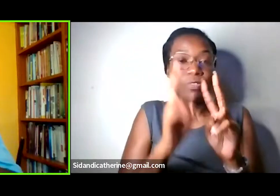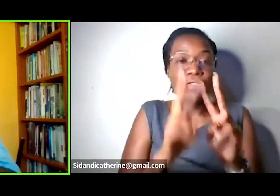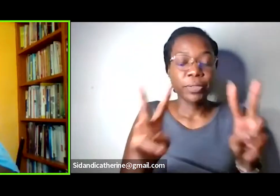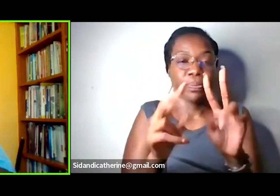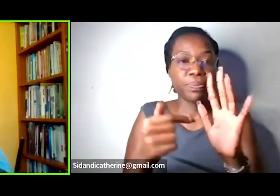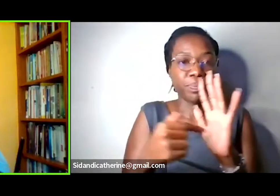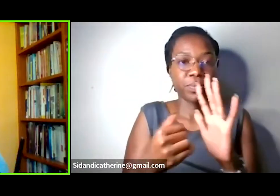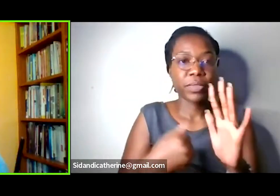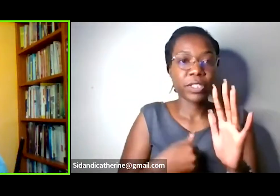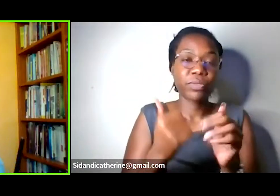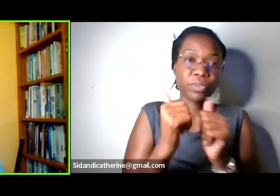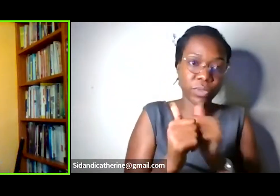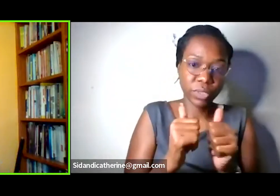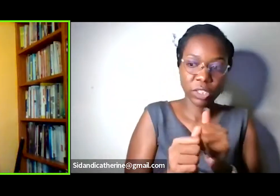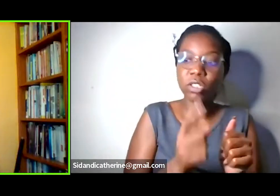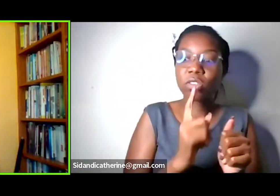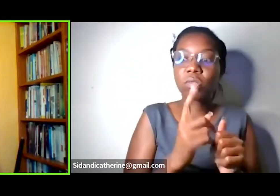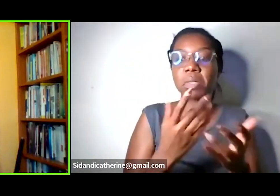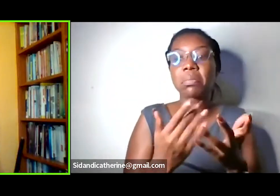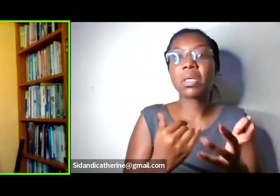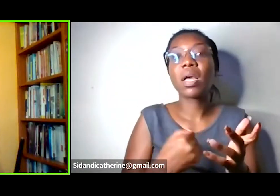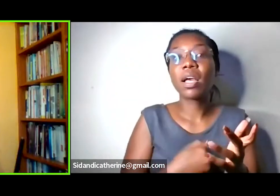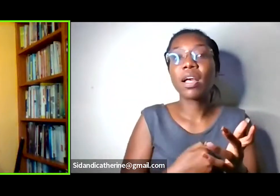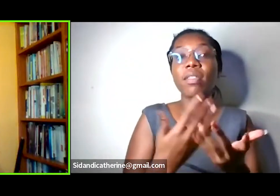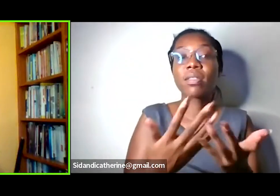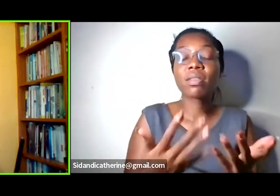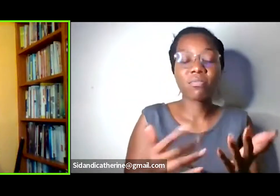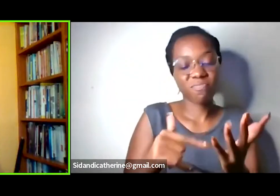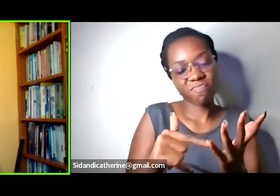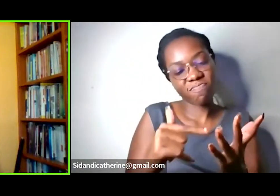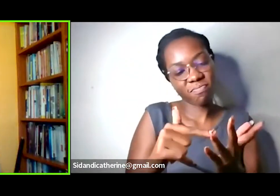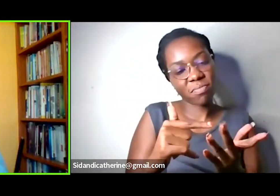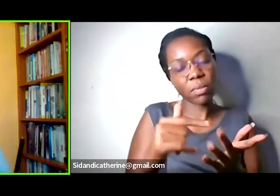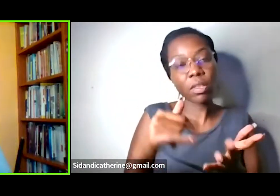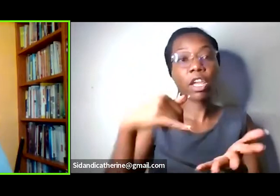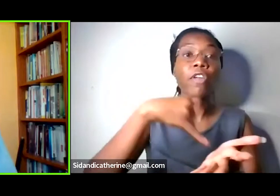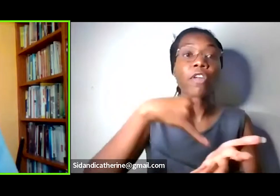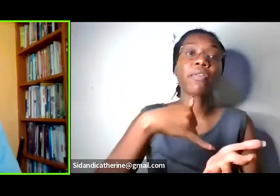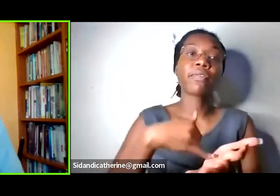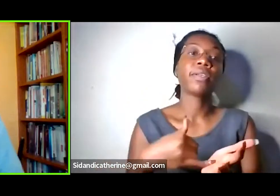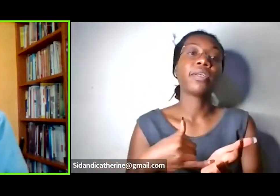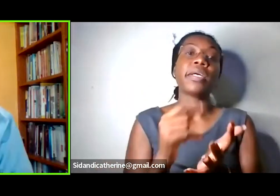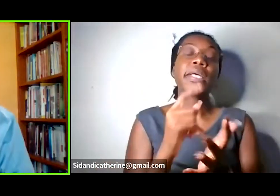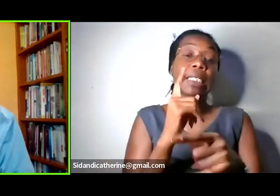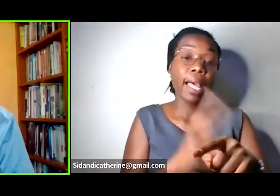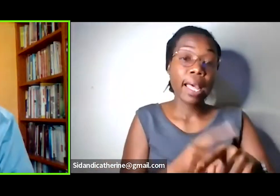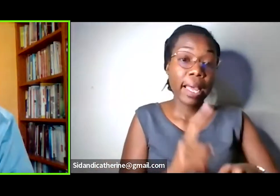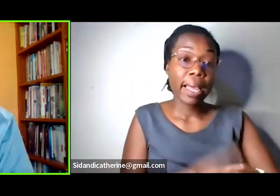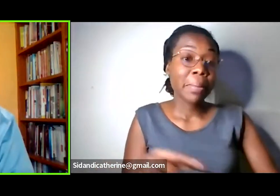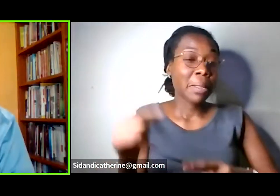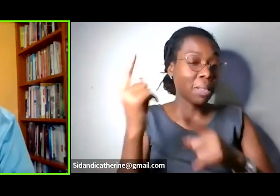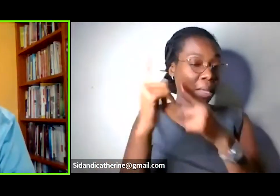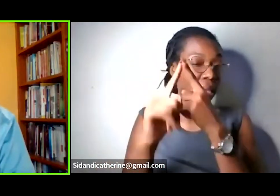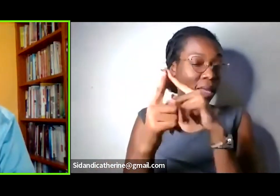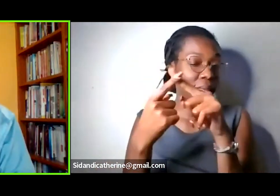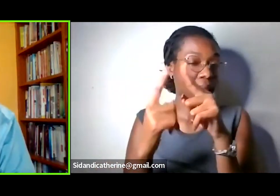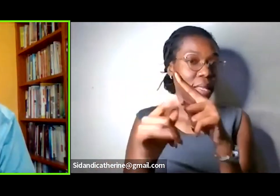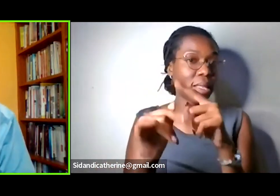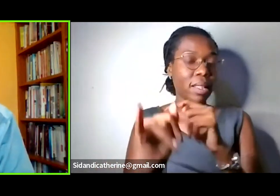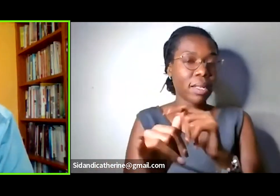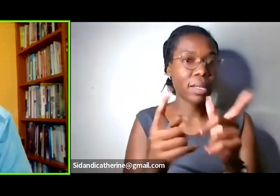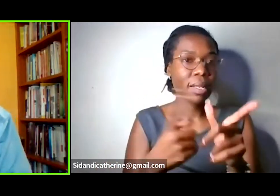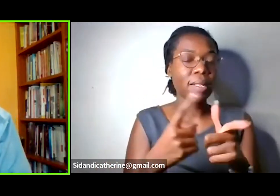you a safe space. The person is able to listen to you. The person is able to examine you. The person is